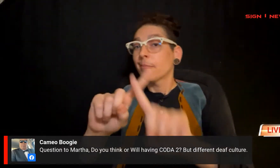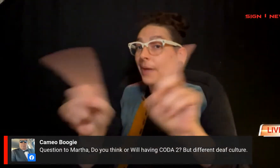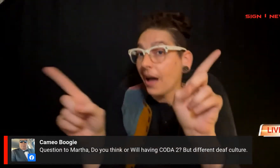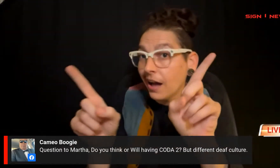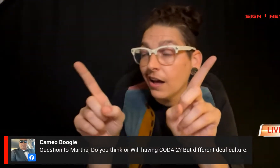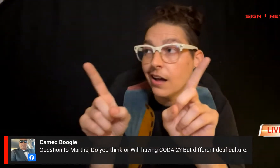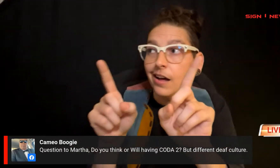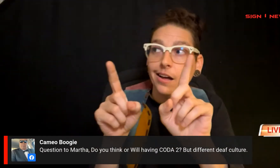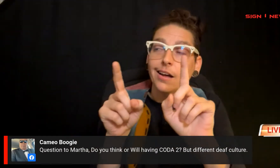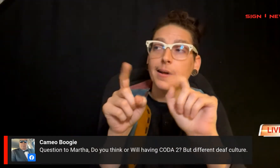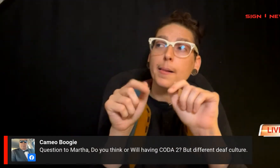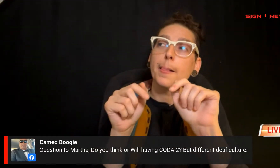That's a really good question.